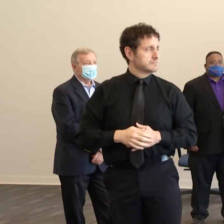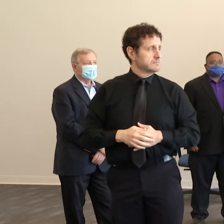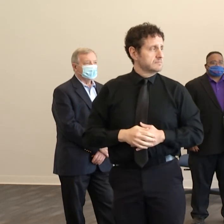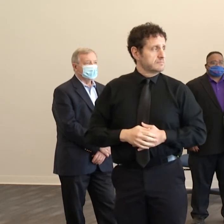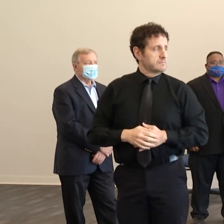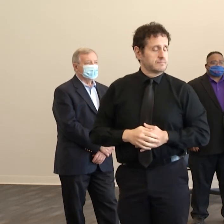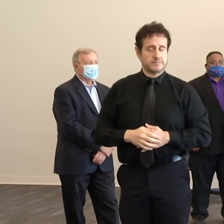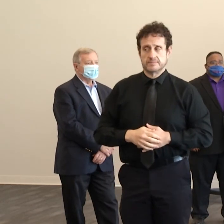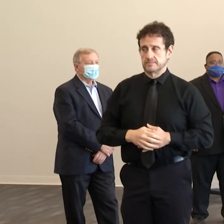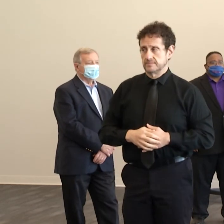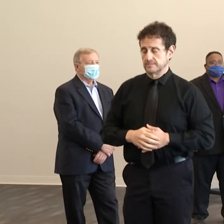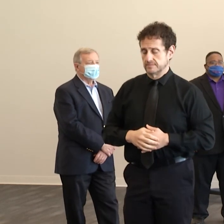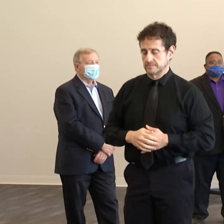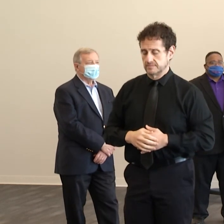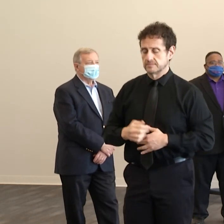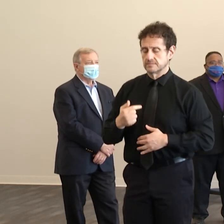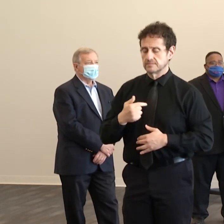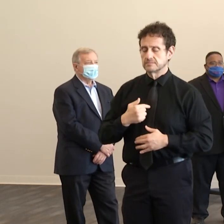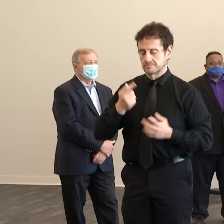I agree with